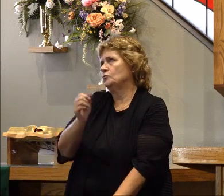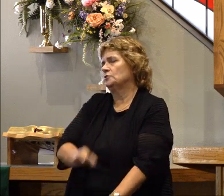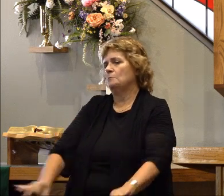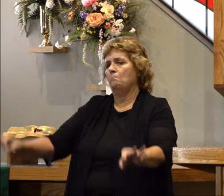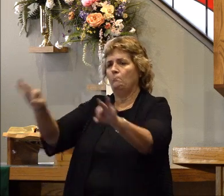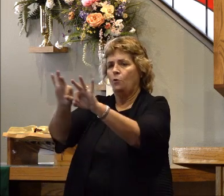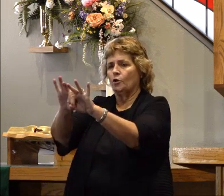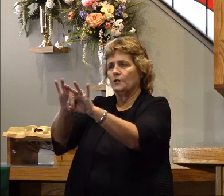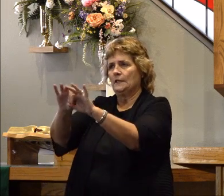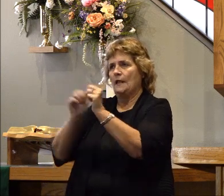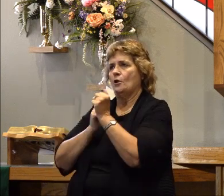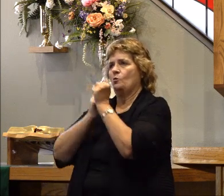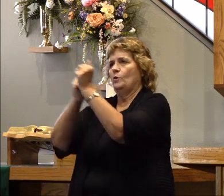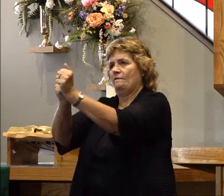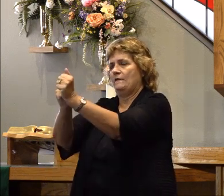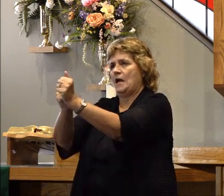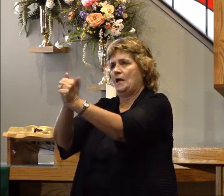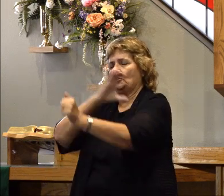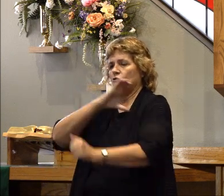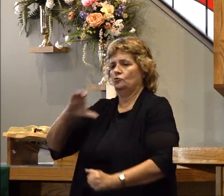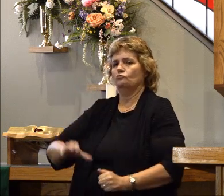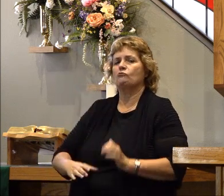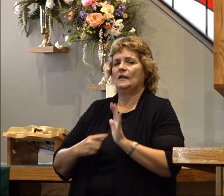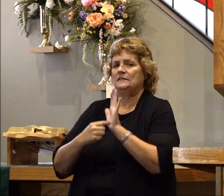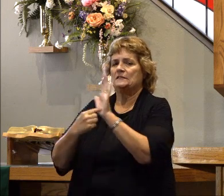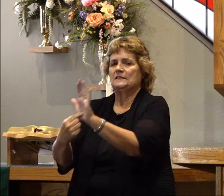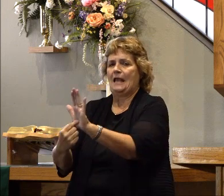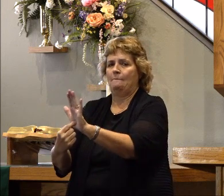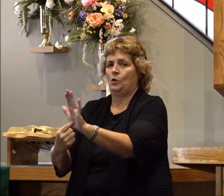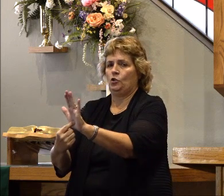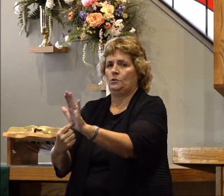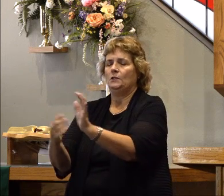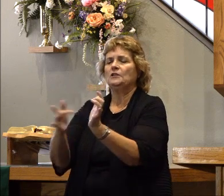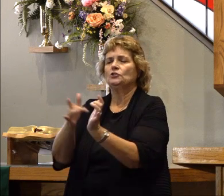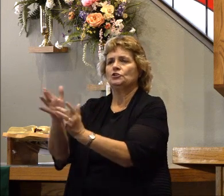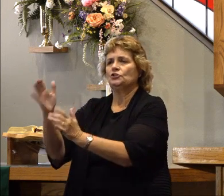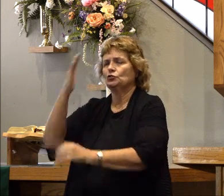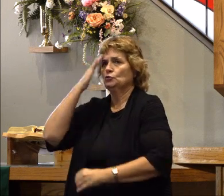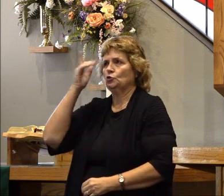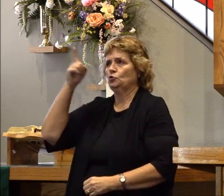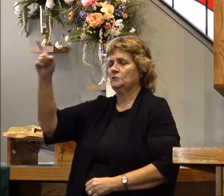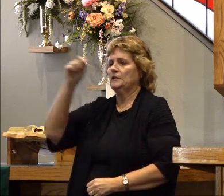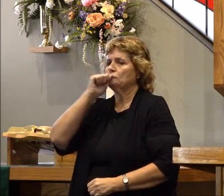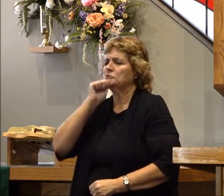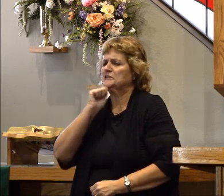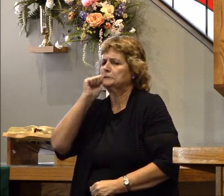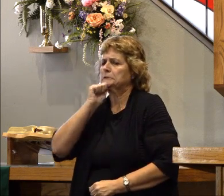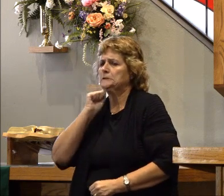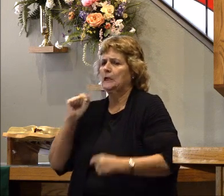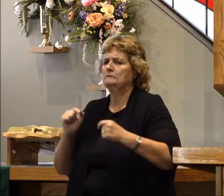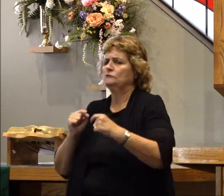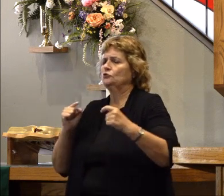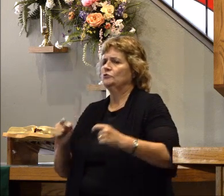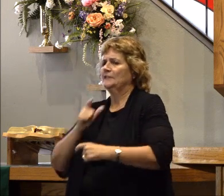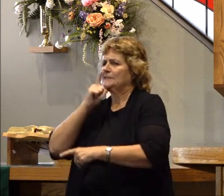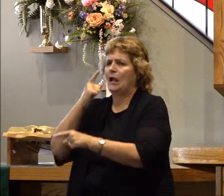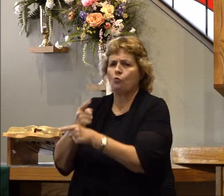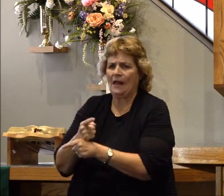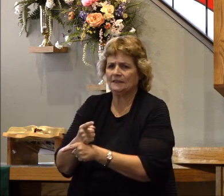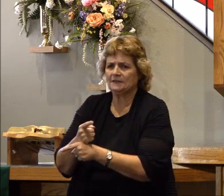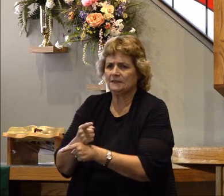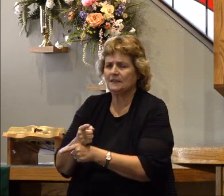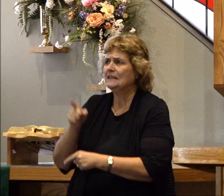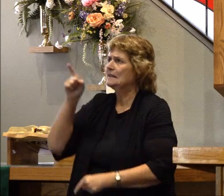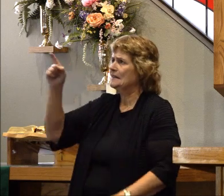Christ. He knew that he was suffering unjustly. He knew that he was going